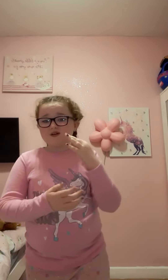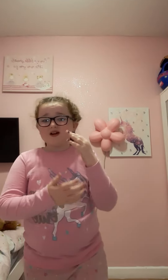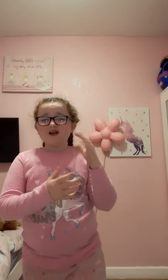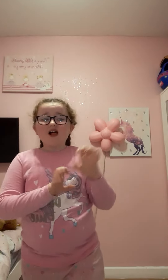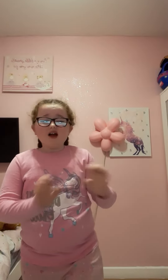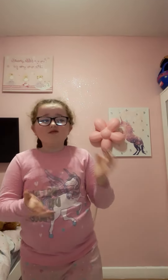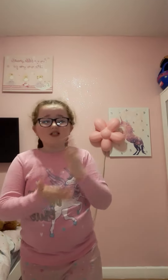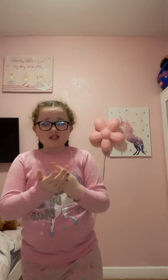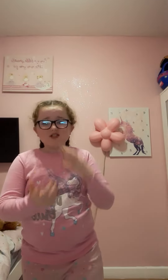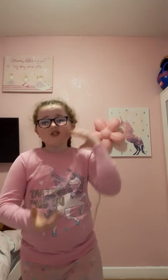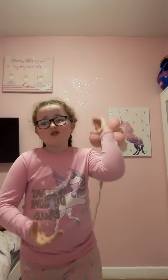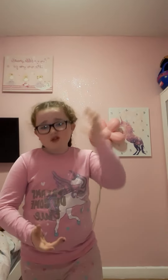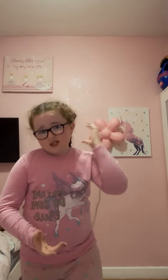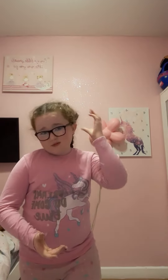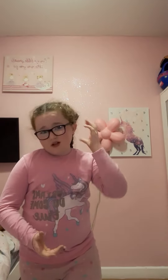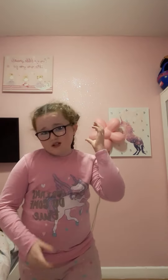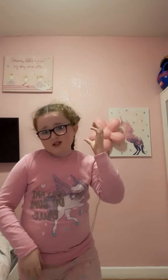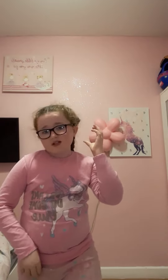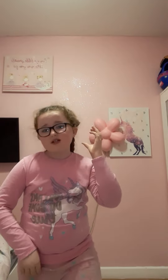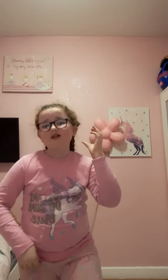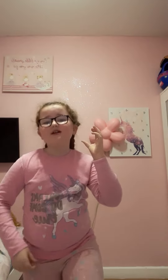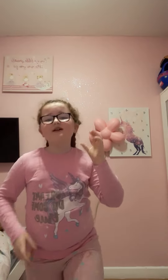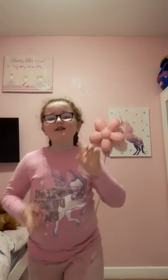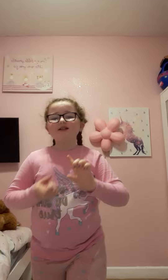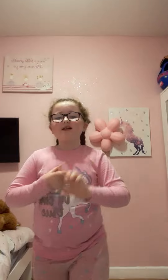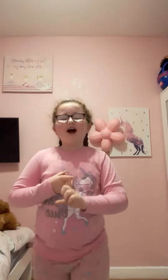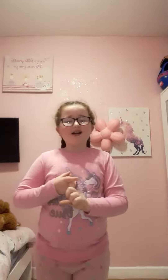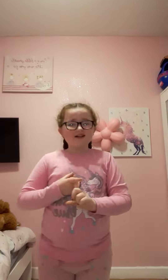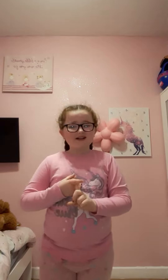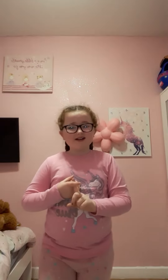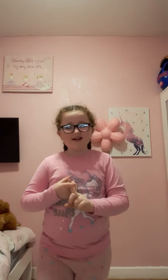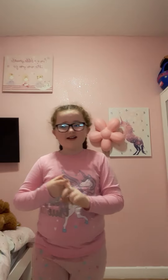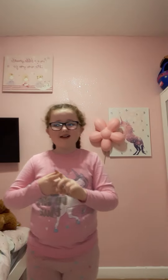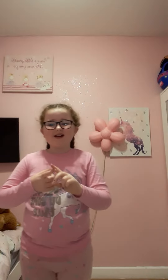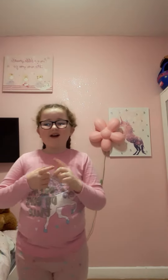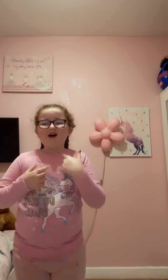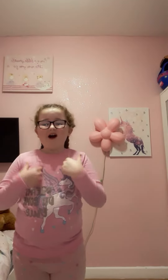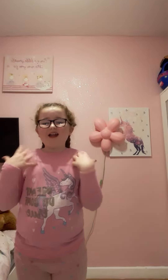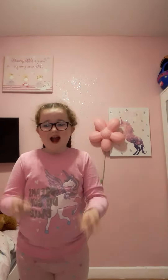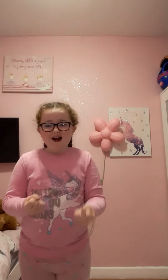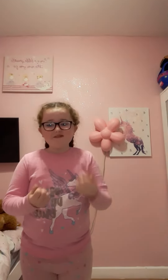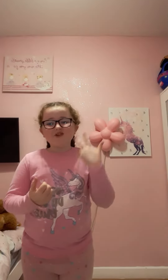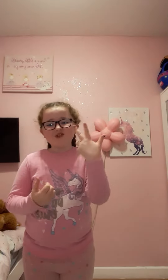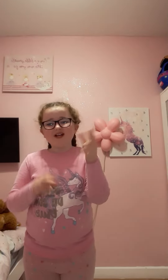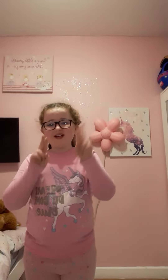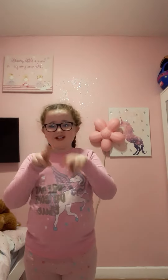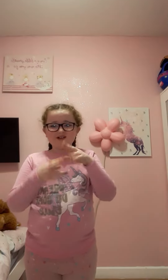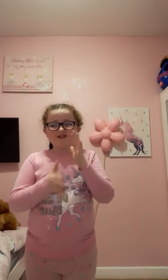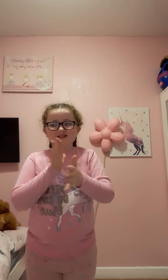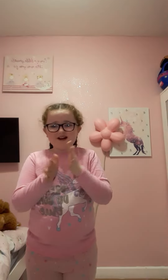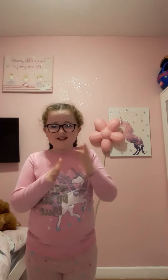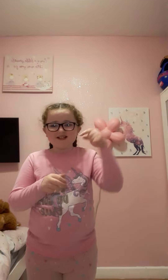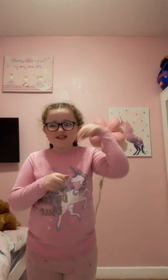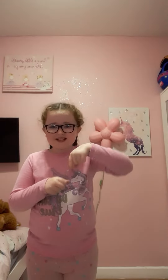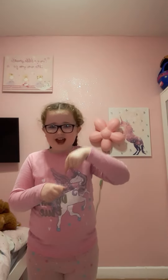ever since christmas and i have three new signs today